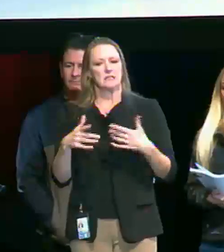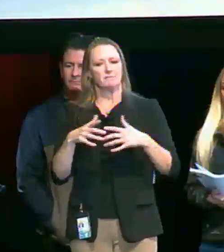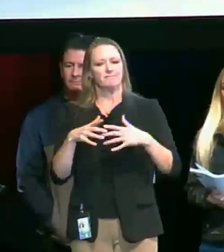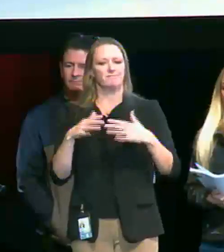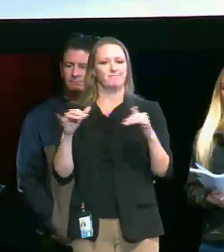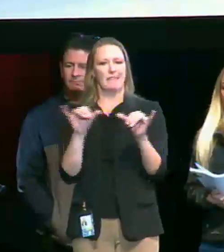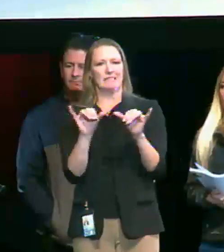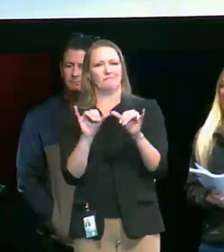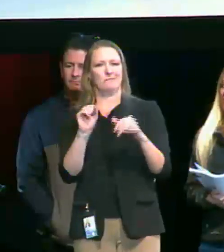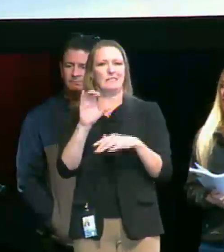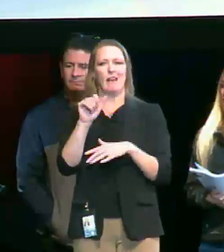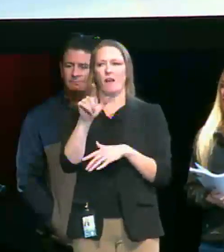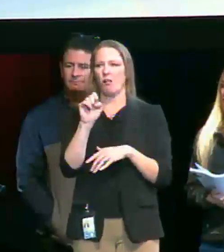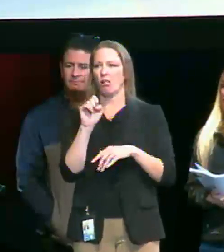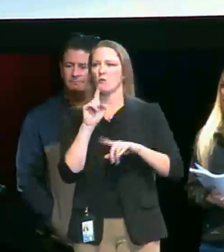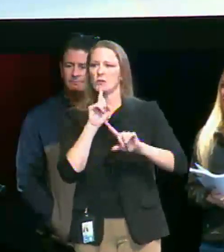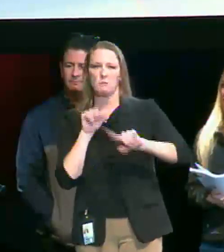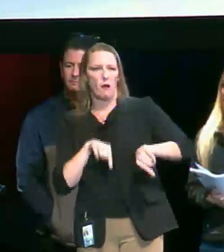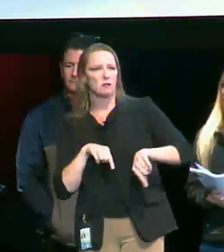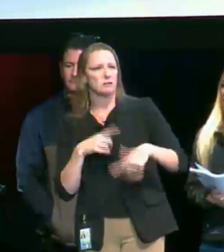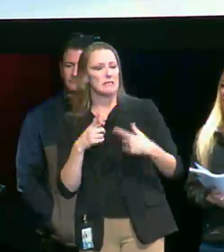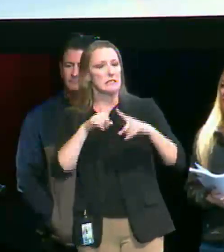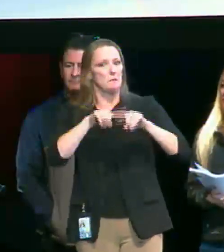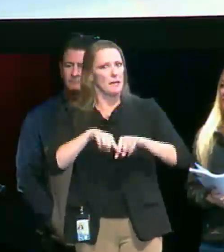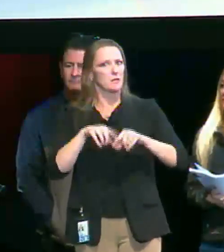on the predicted weather, and it's